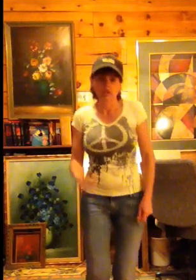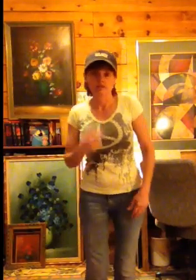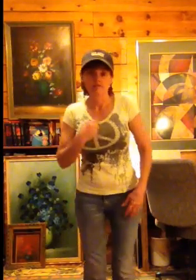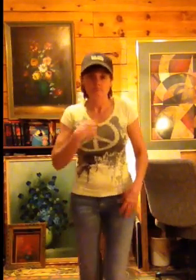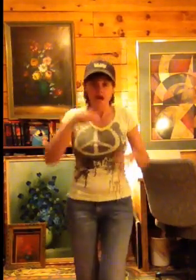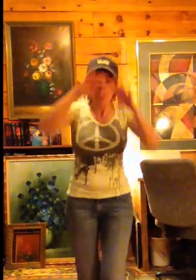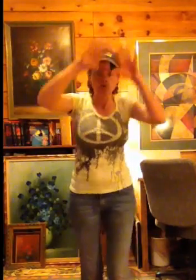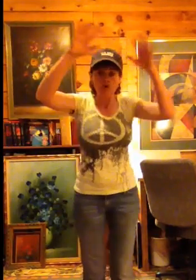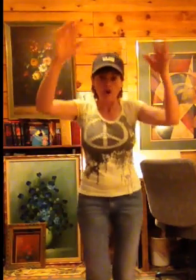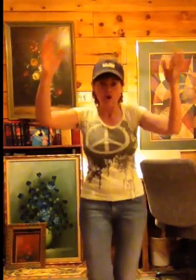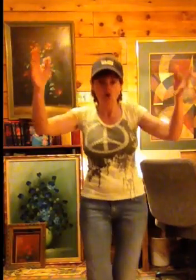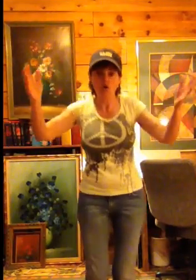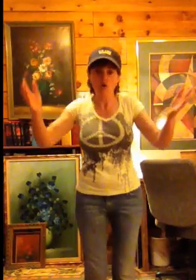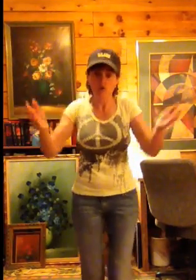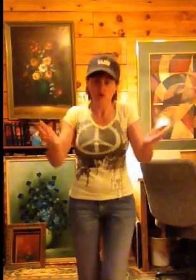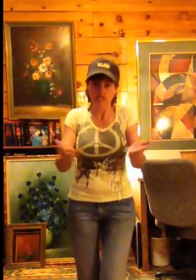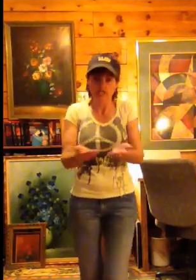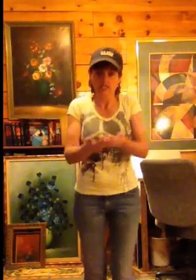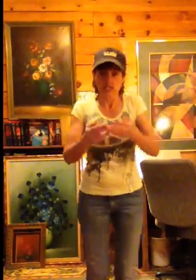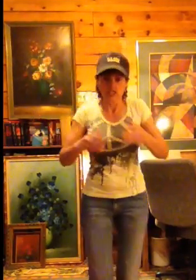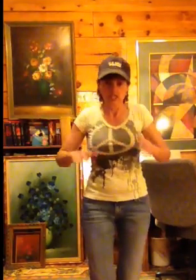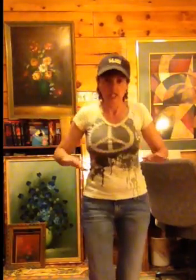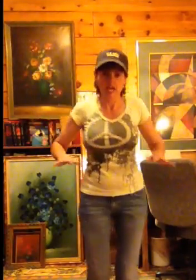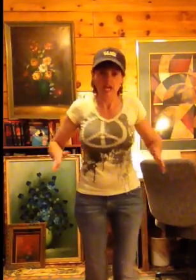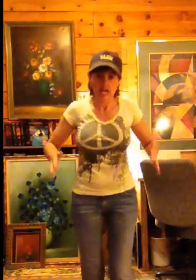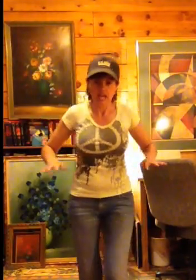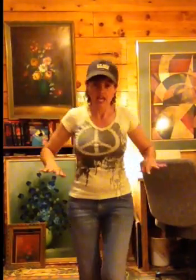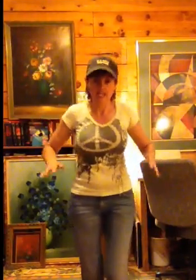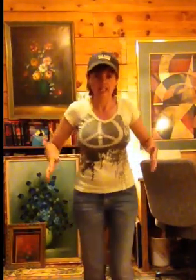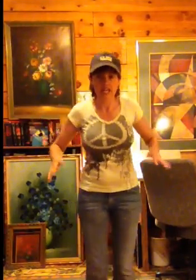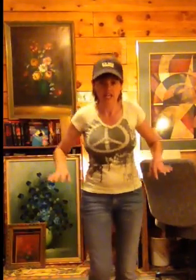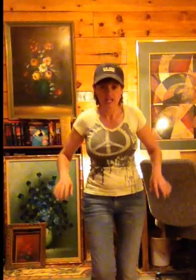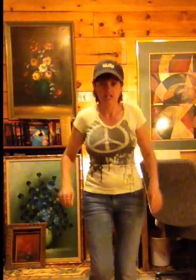When my world is shaking,